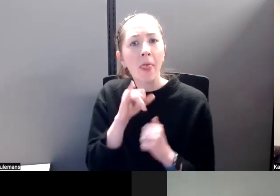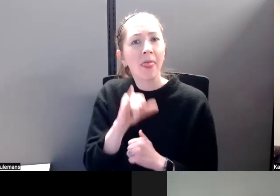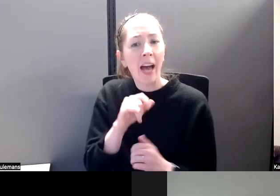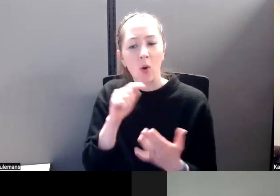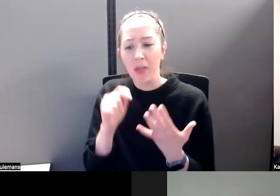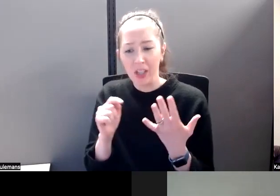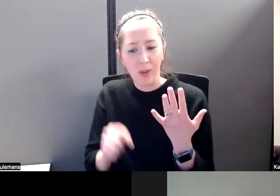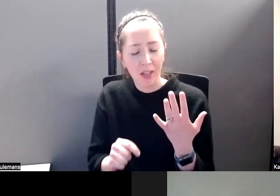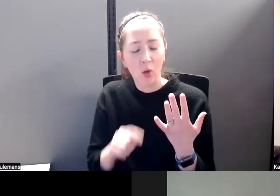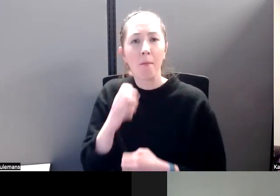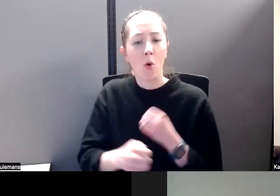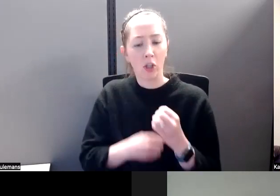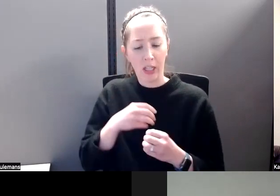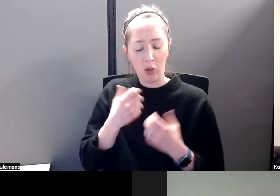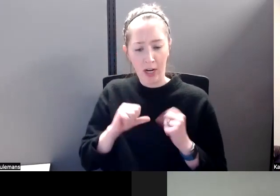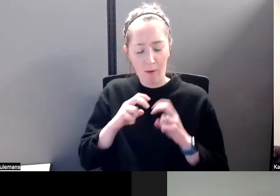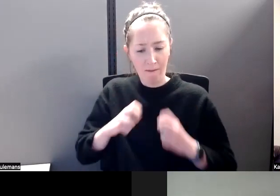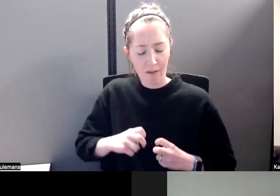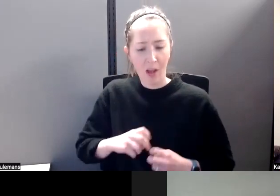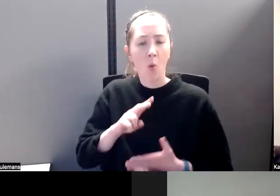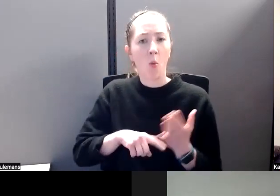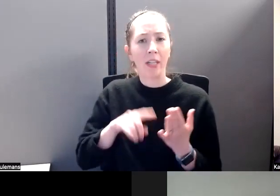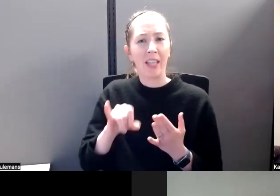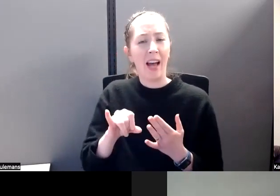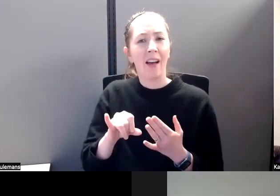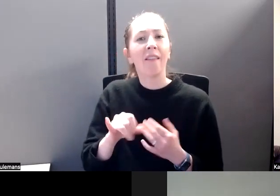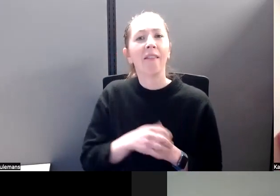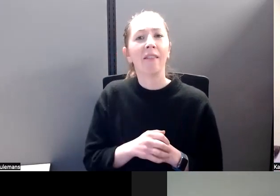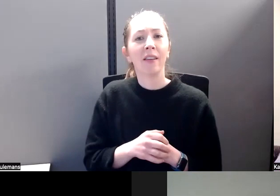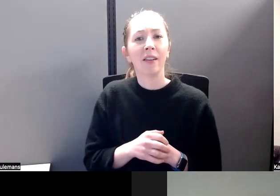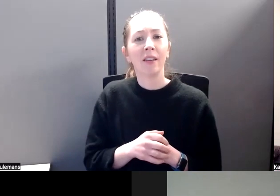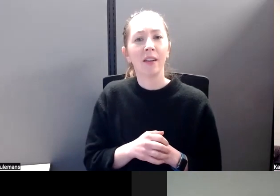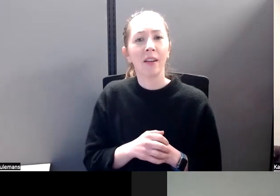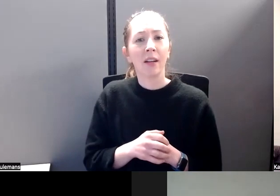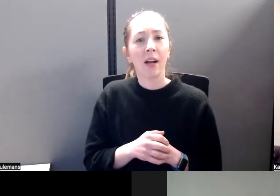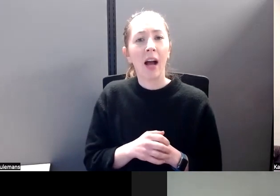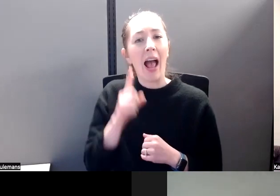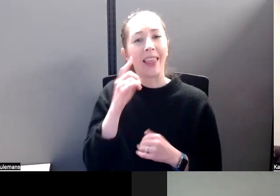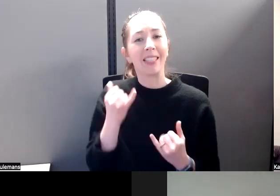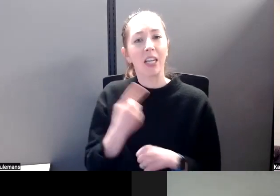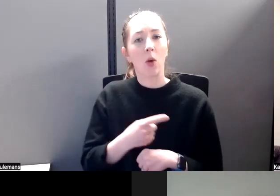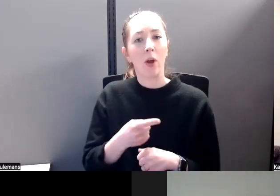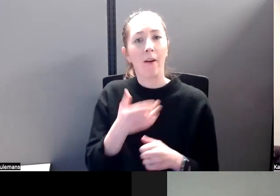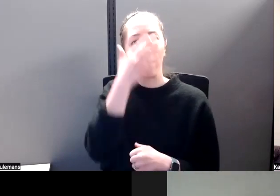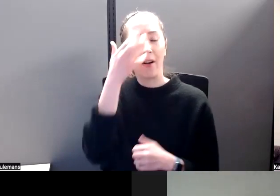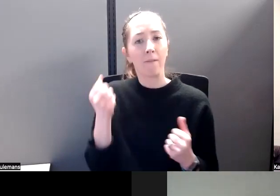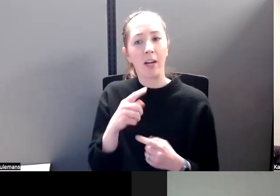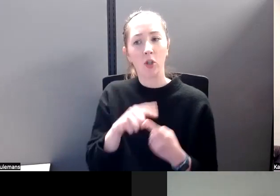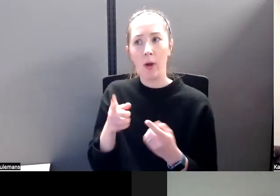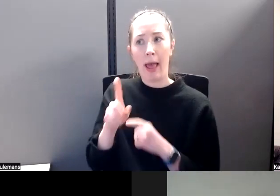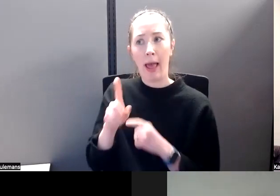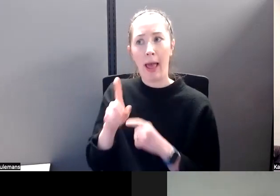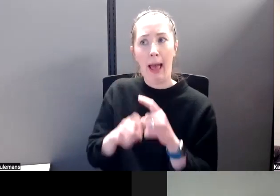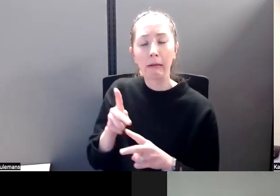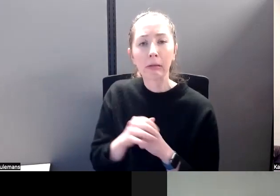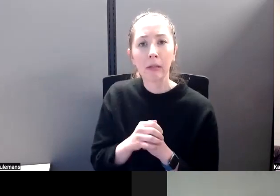or emotionally having to go through that, or, you know, I think nowadays we're also very afraid to just ask people questions.